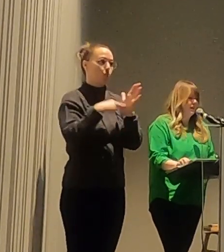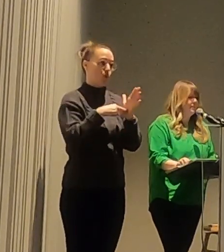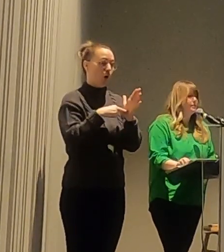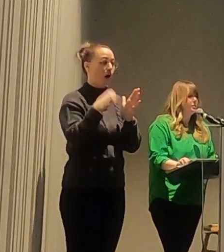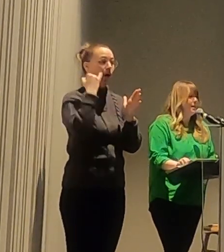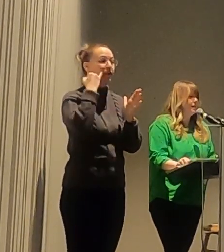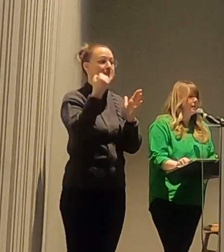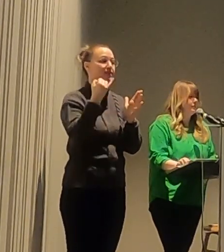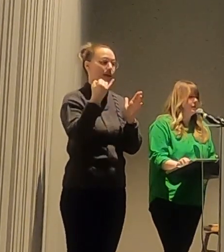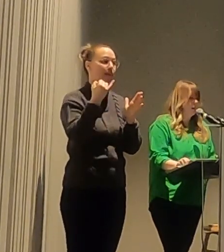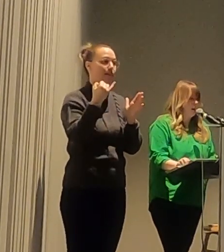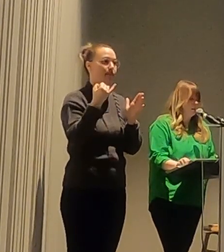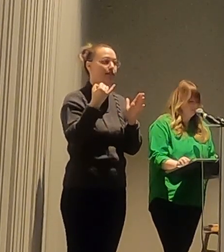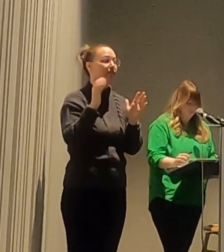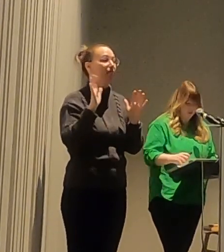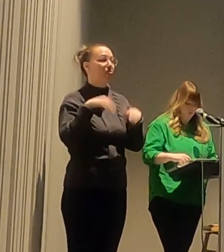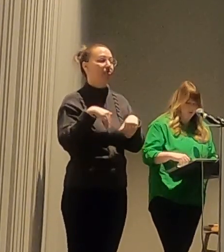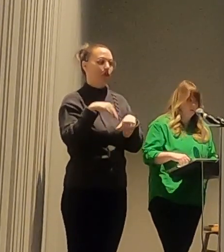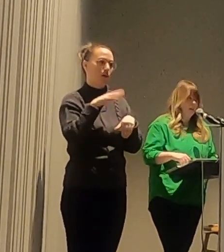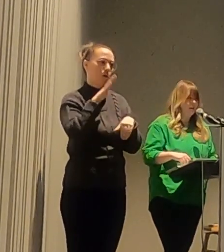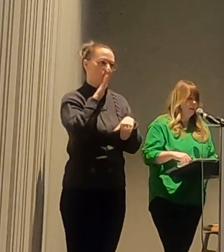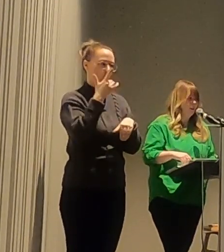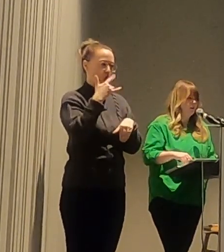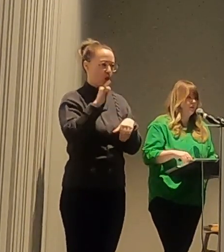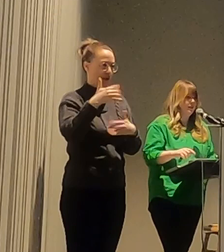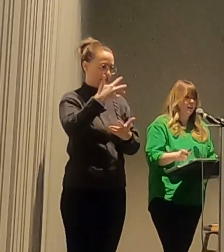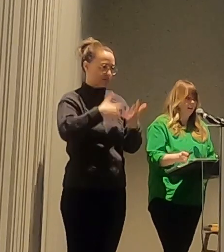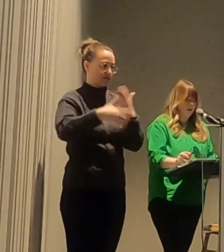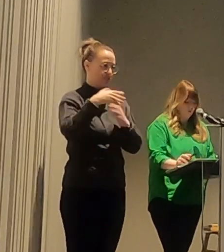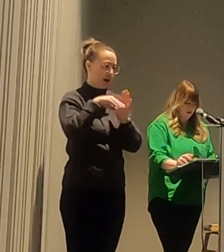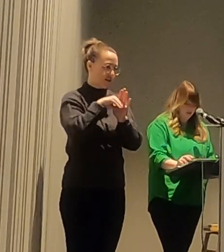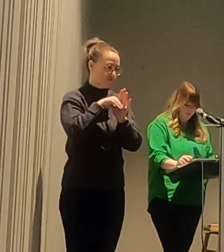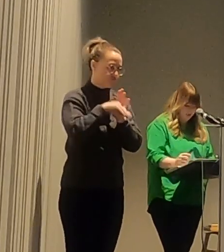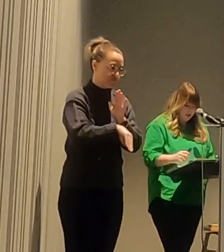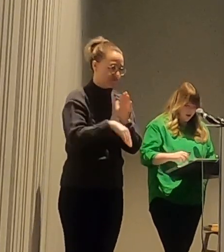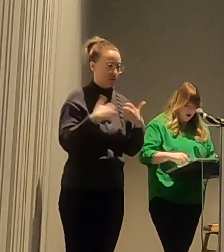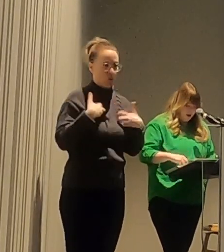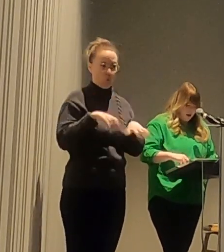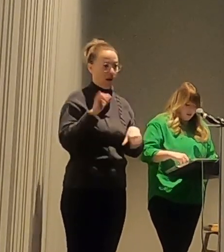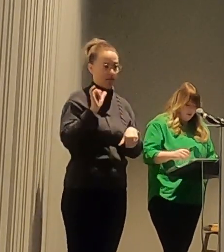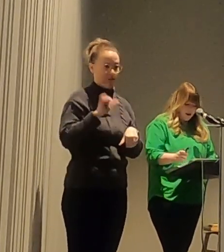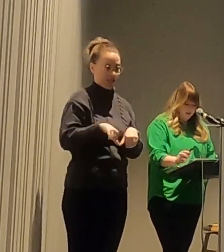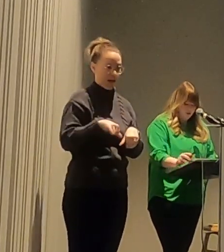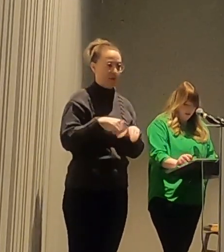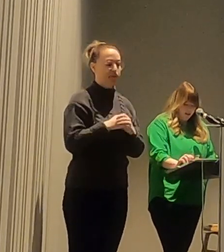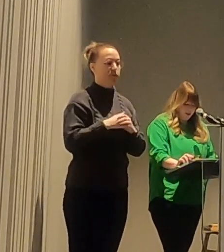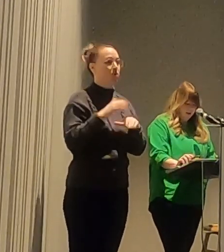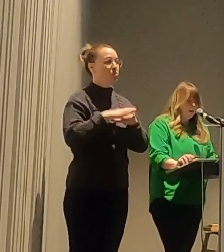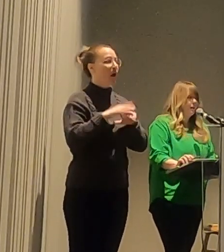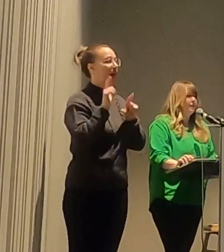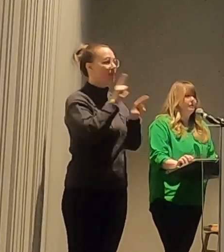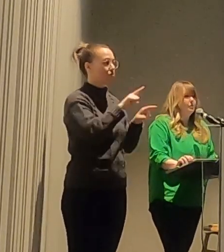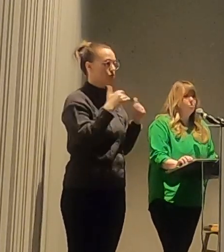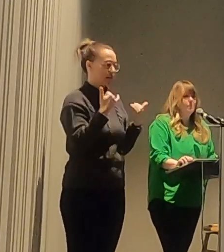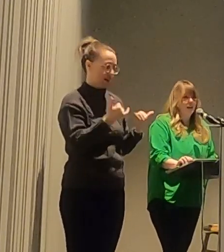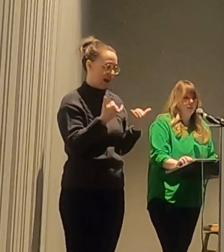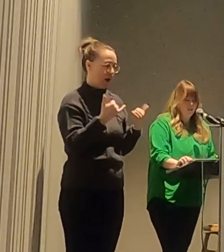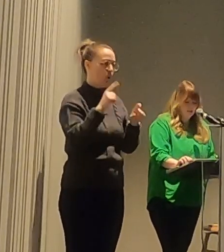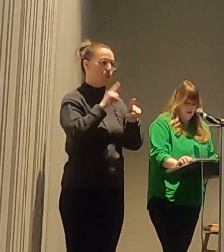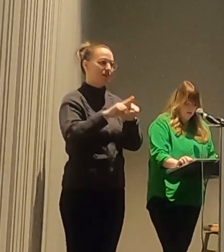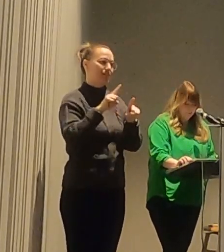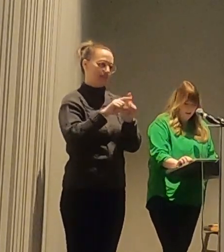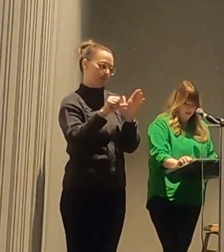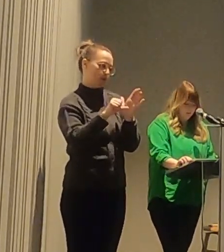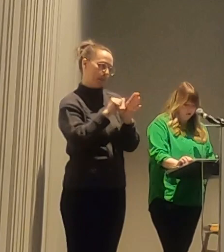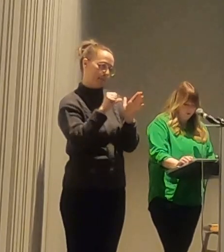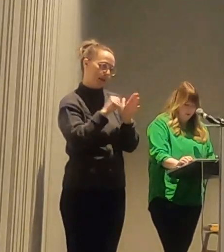as symptomatic of decline, which we know with that cycle they did not want. So on the screen here are a few